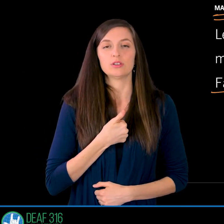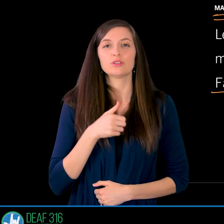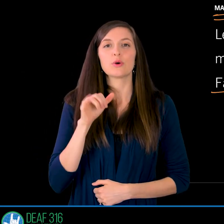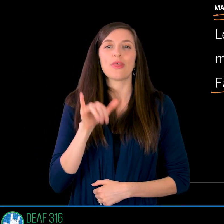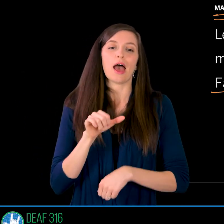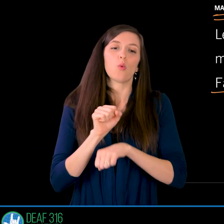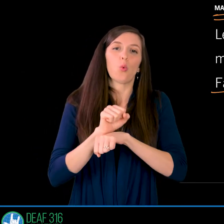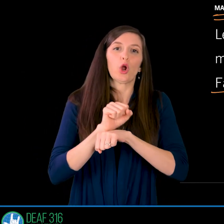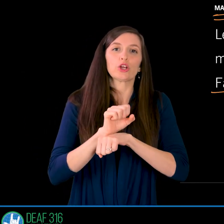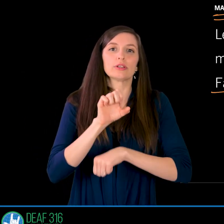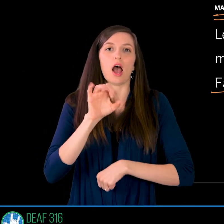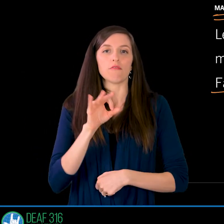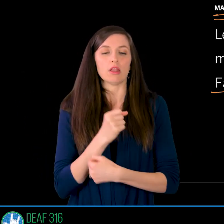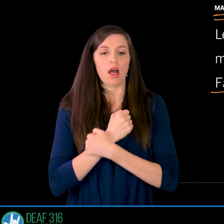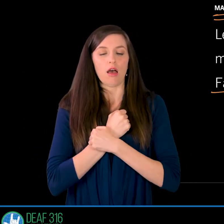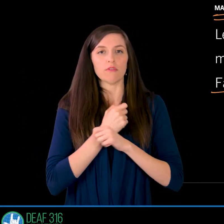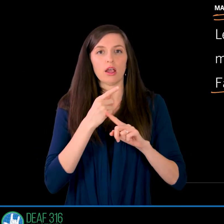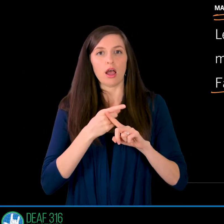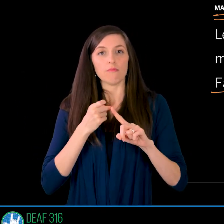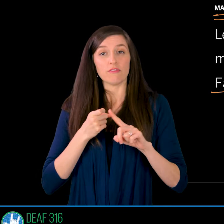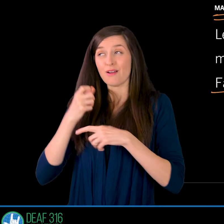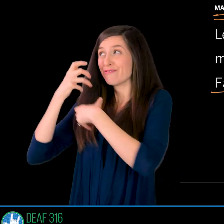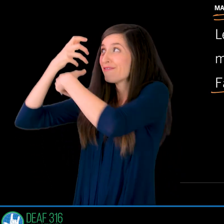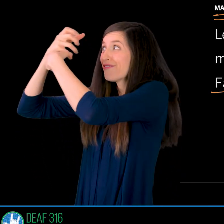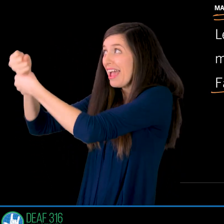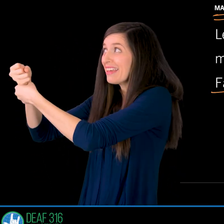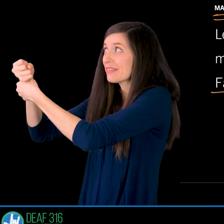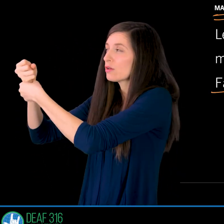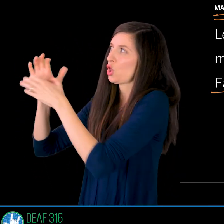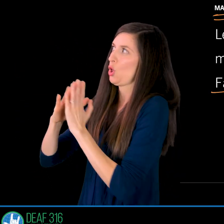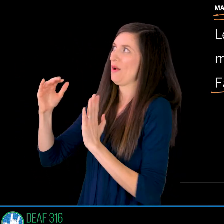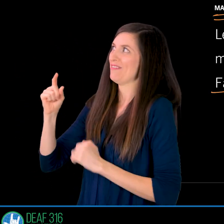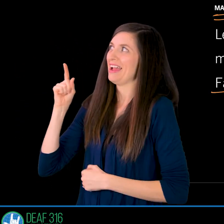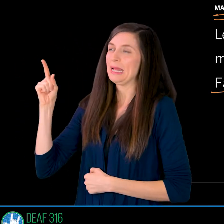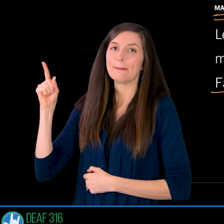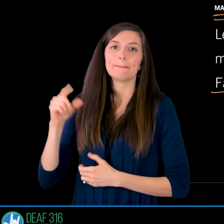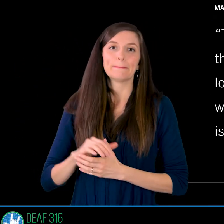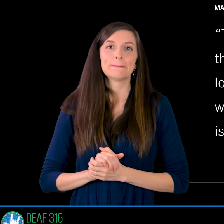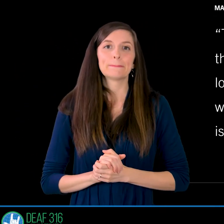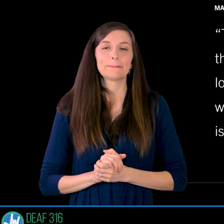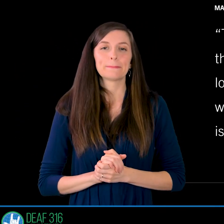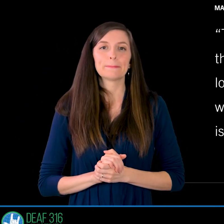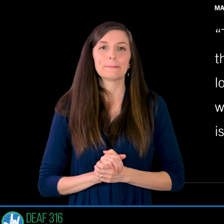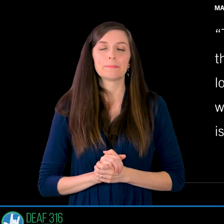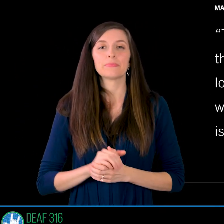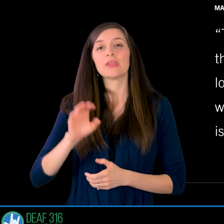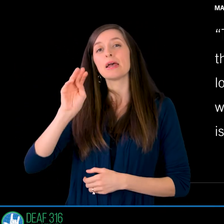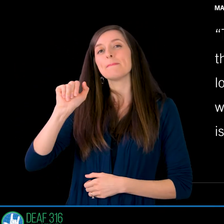of love that come from faith give glory to God.